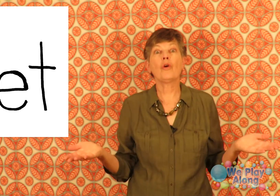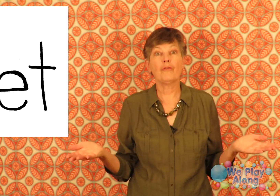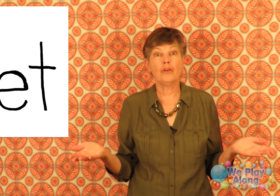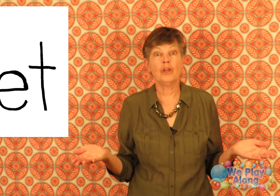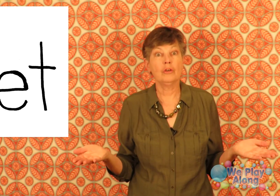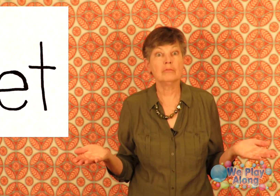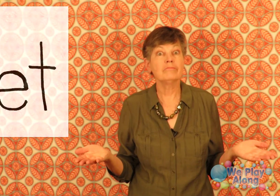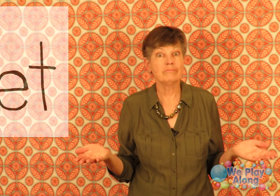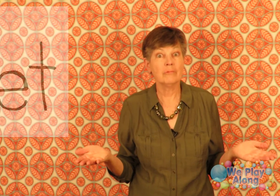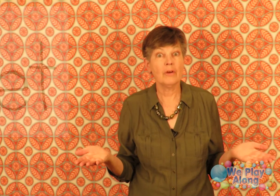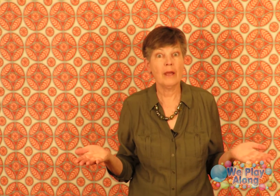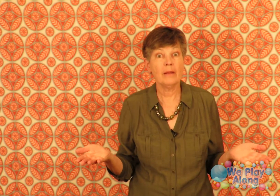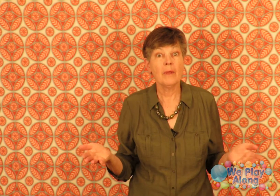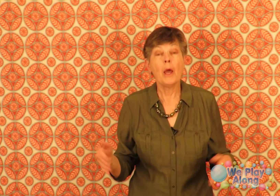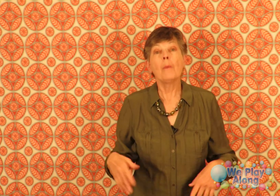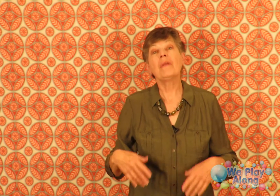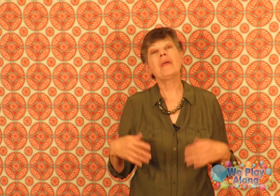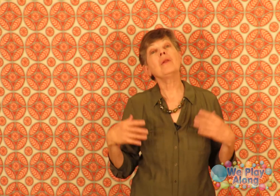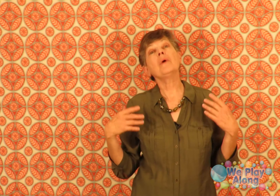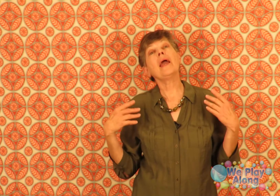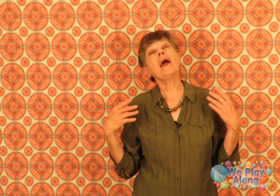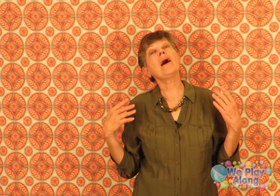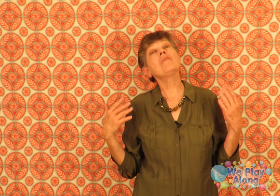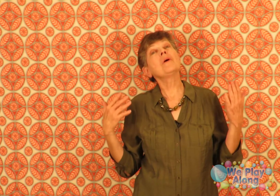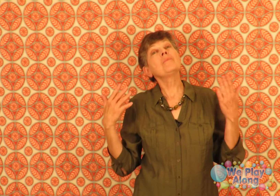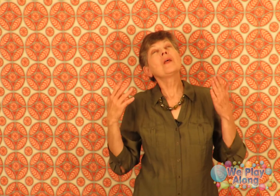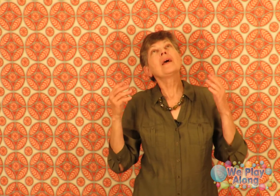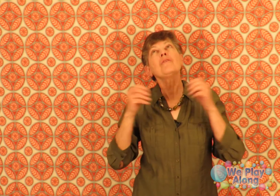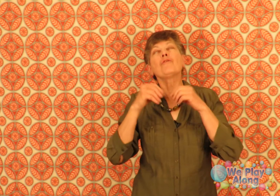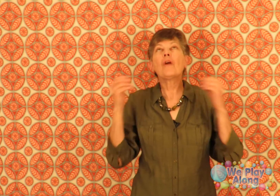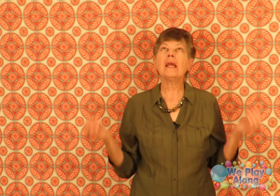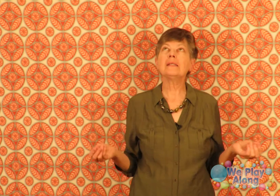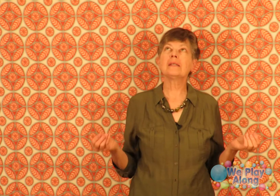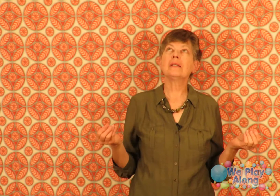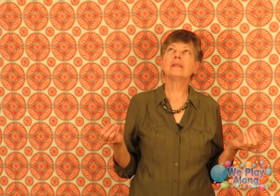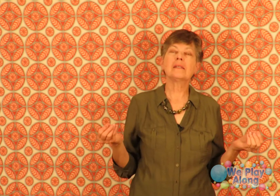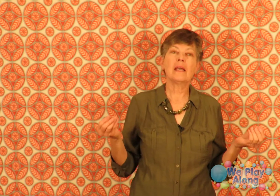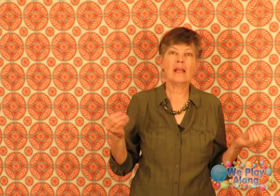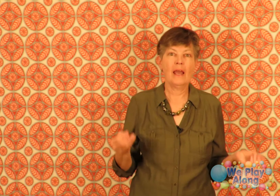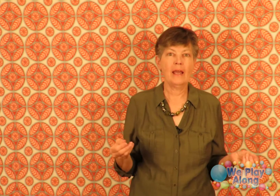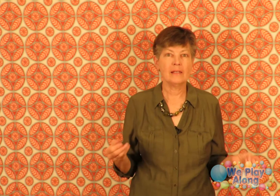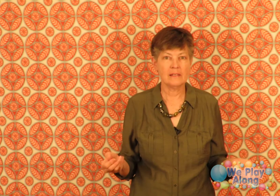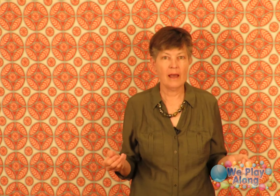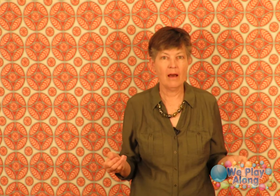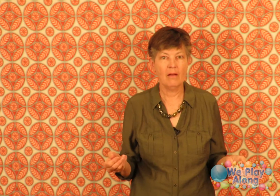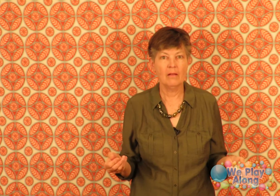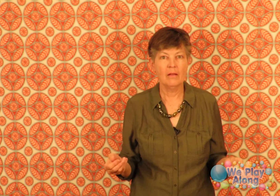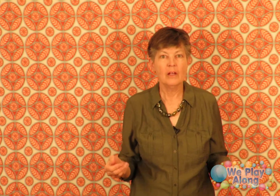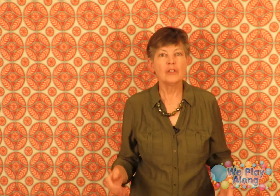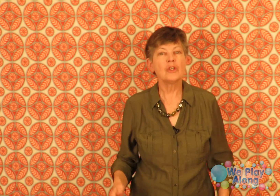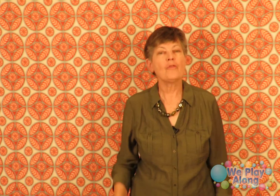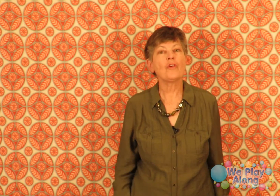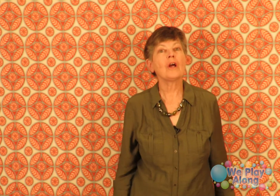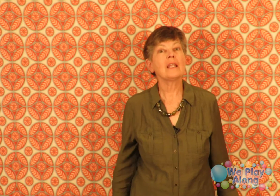for you? All right. But then we have phrases in ASL. So for